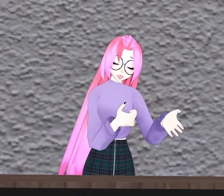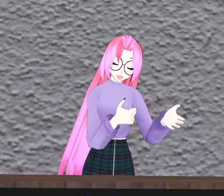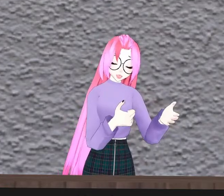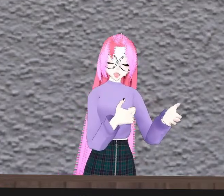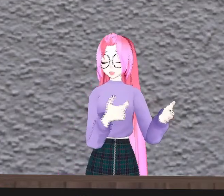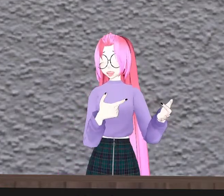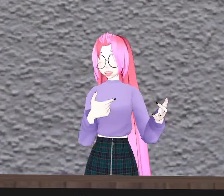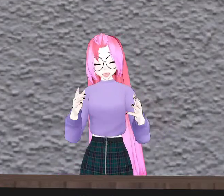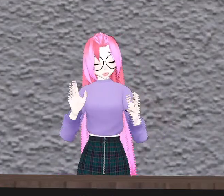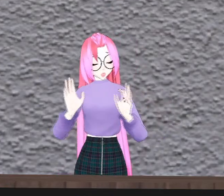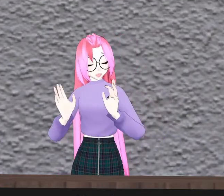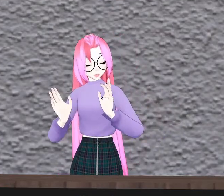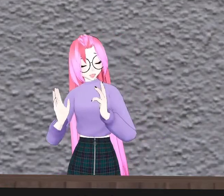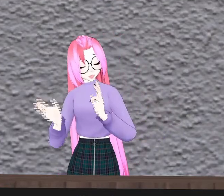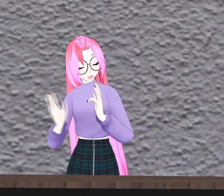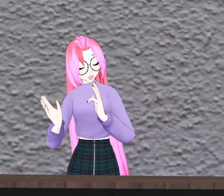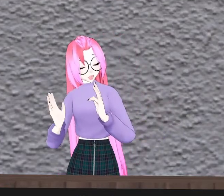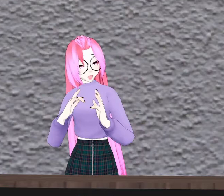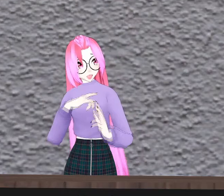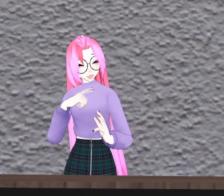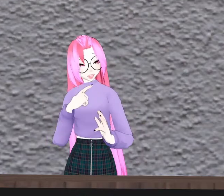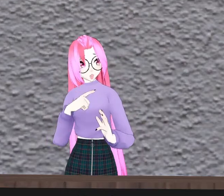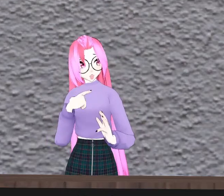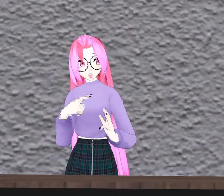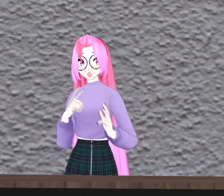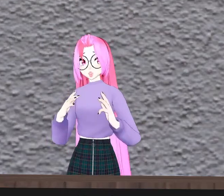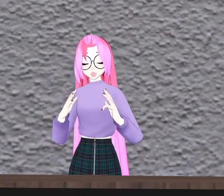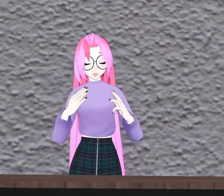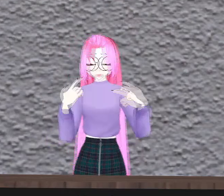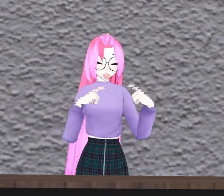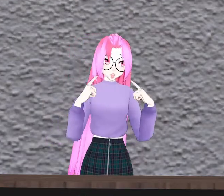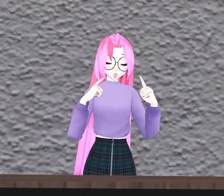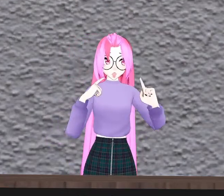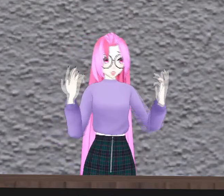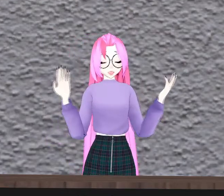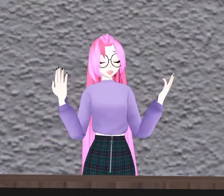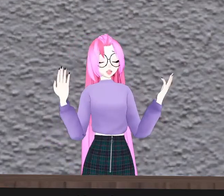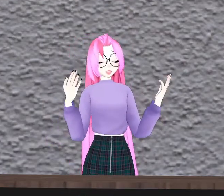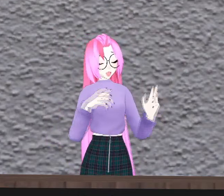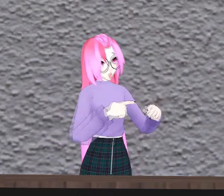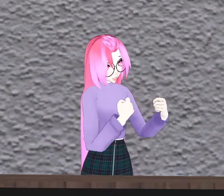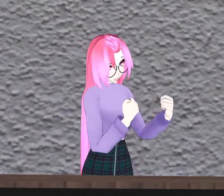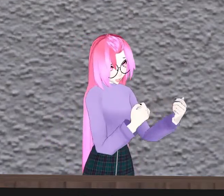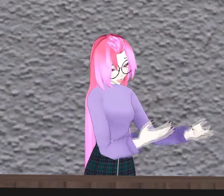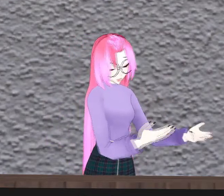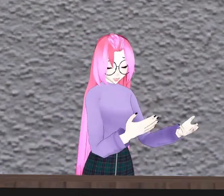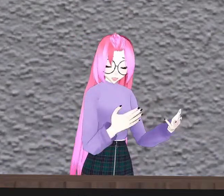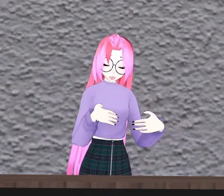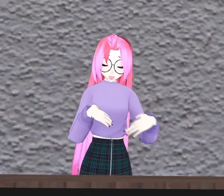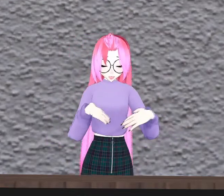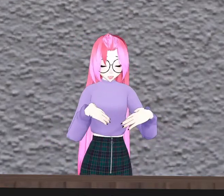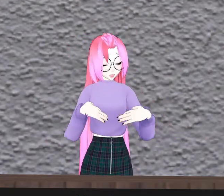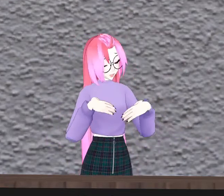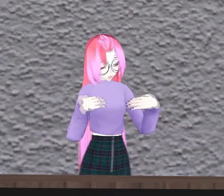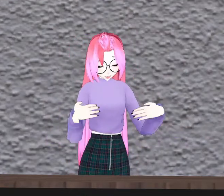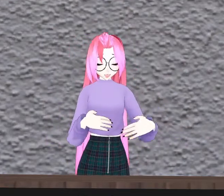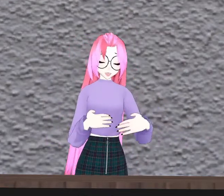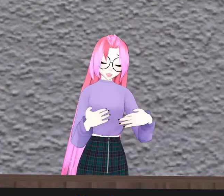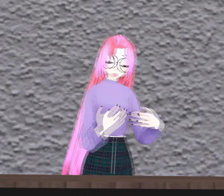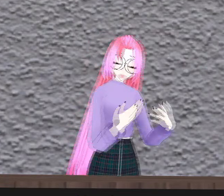that help that they need. So if a bunch of people are having a conversation and a deaf person is left out, then you can take that place in your heart